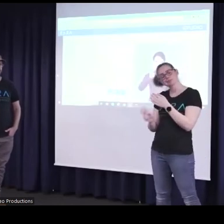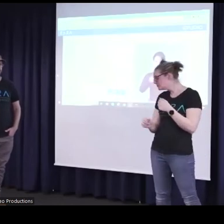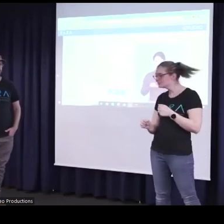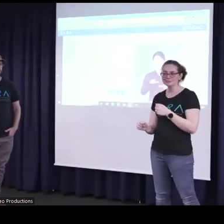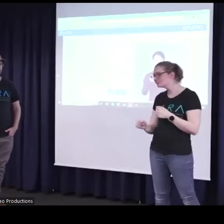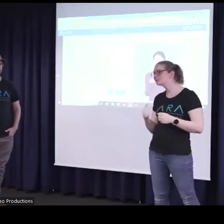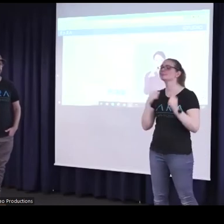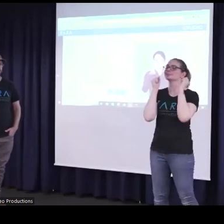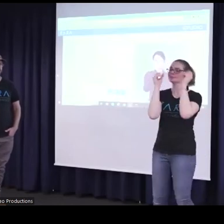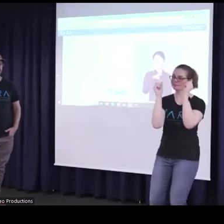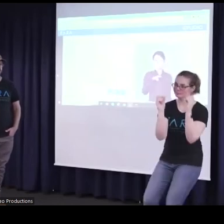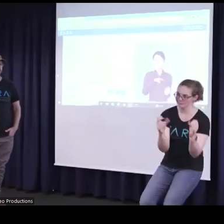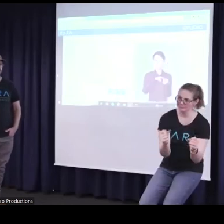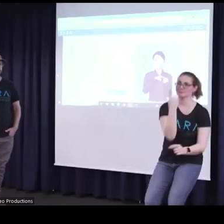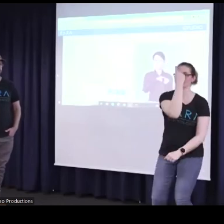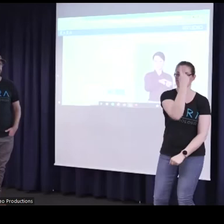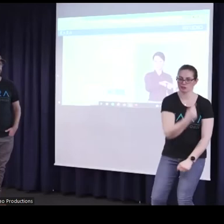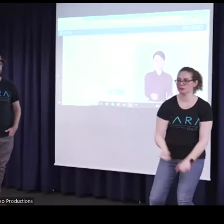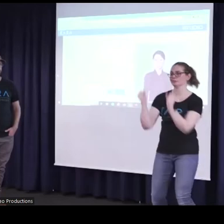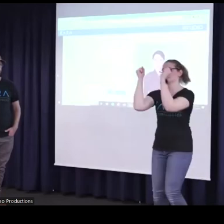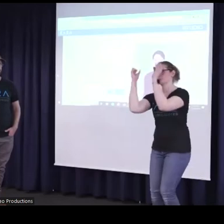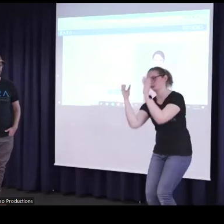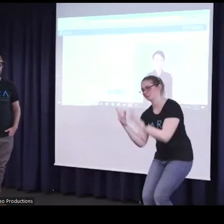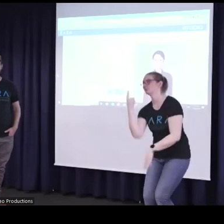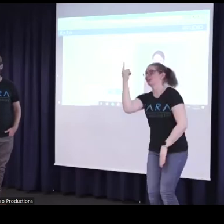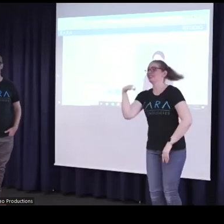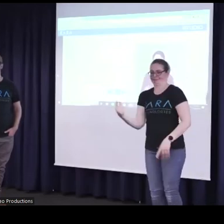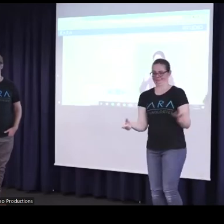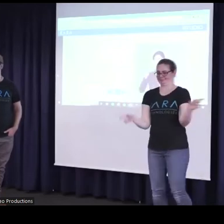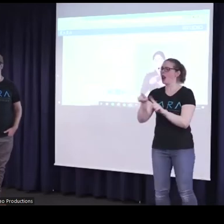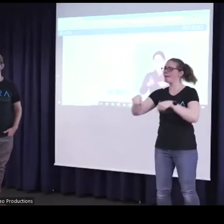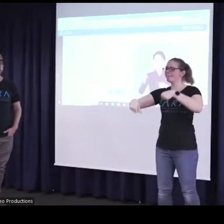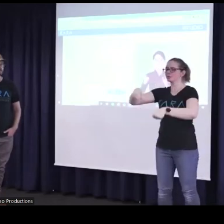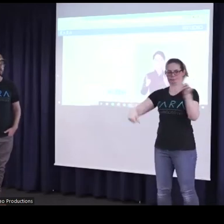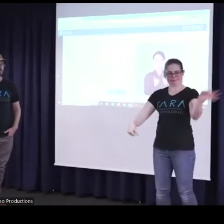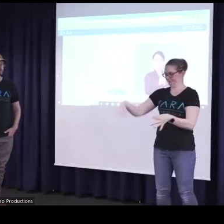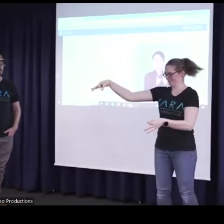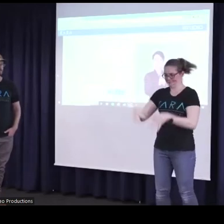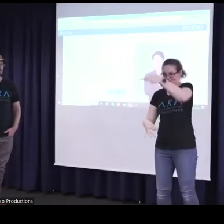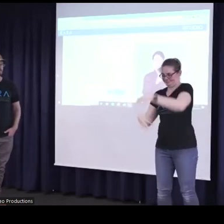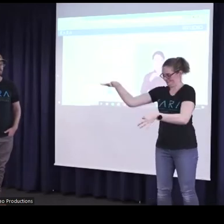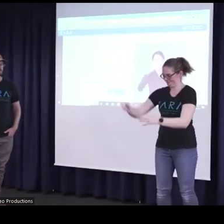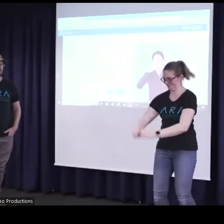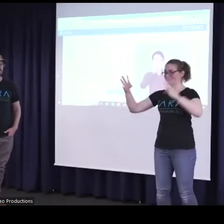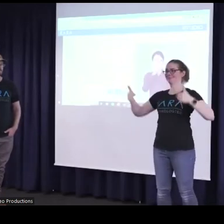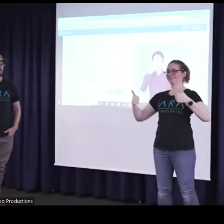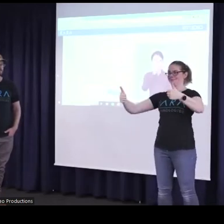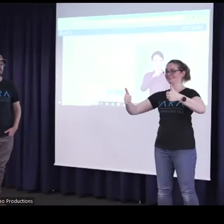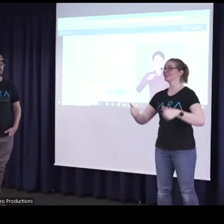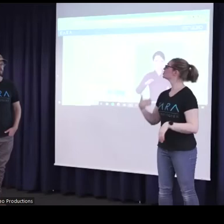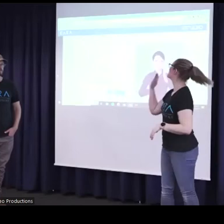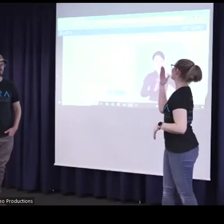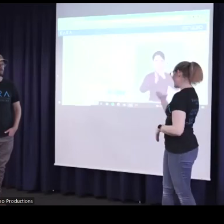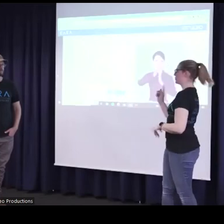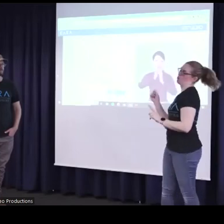72, I didn't create 72 videos. So we just signed each word and then it's almost like a puzzle and we put them together